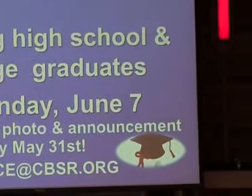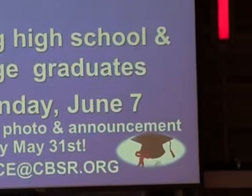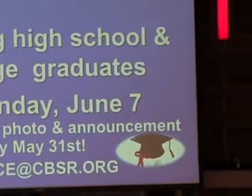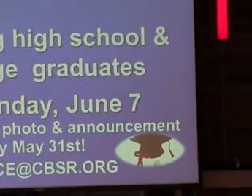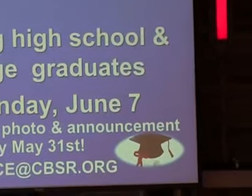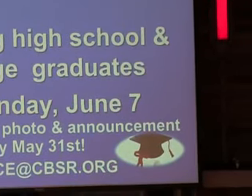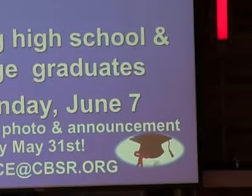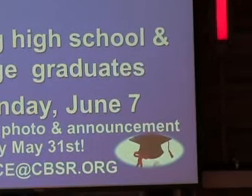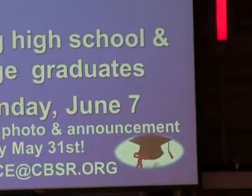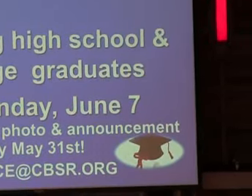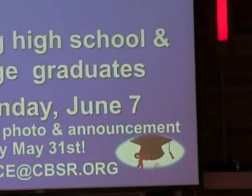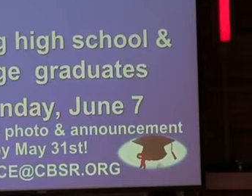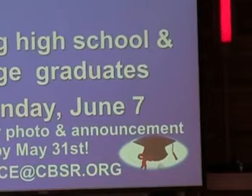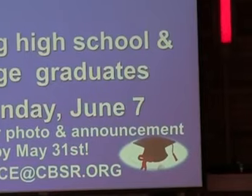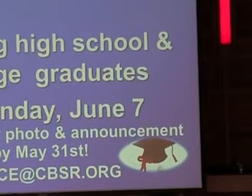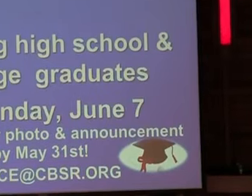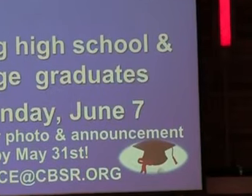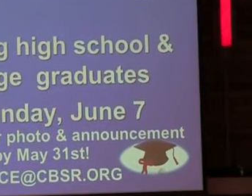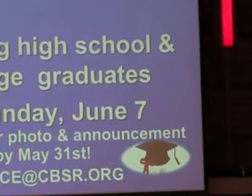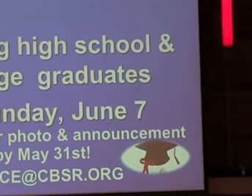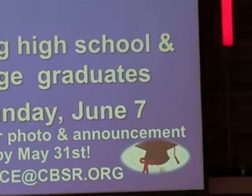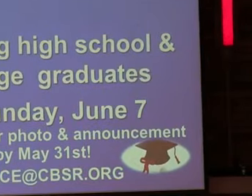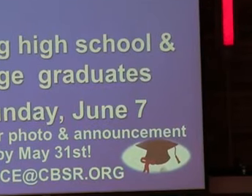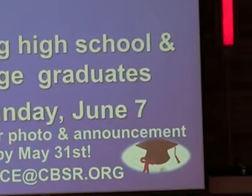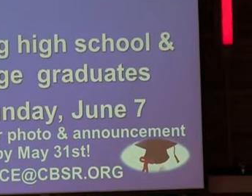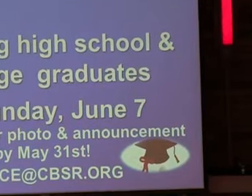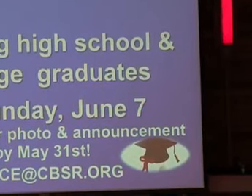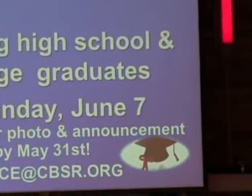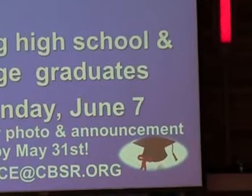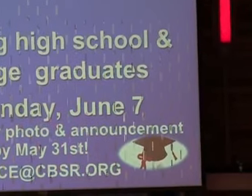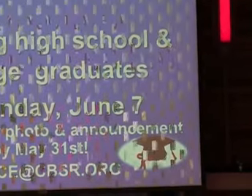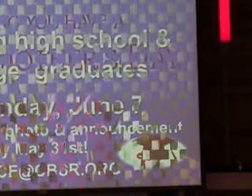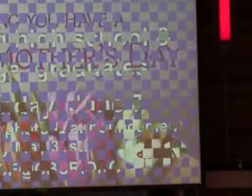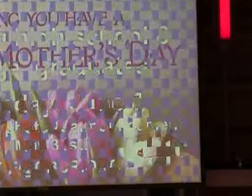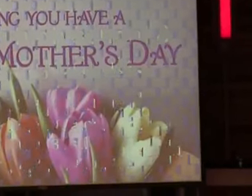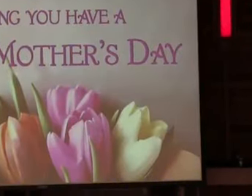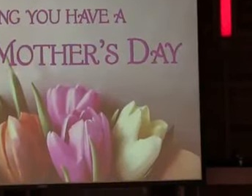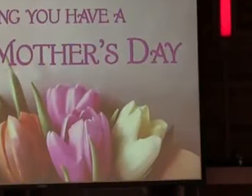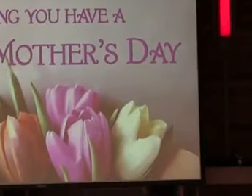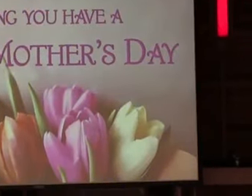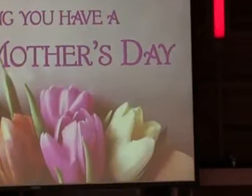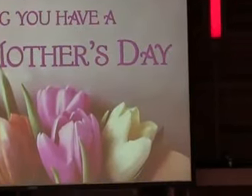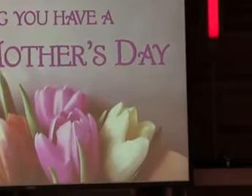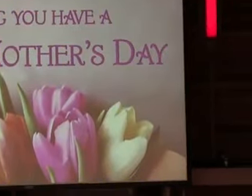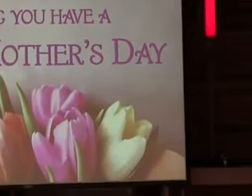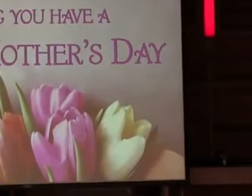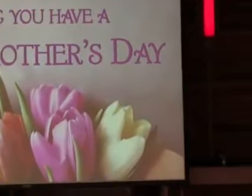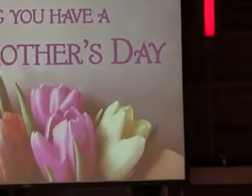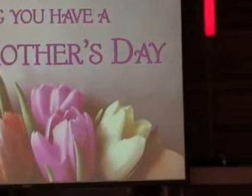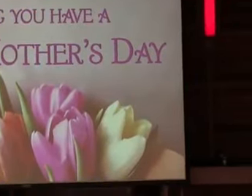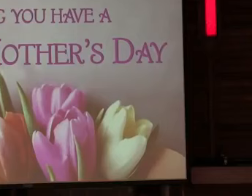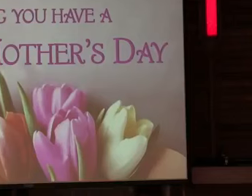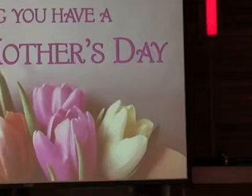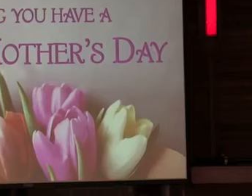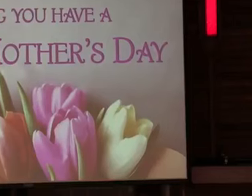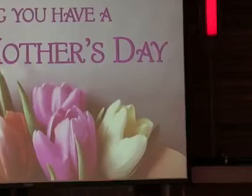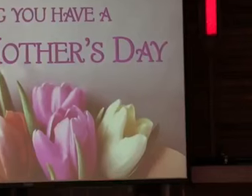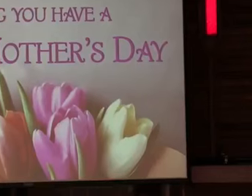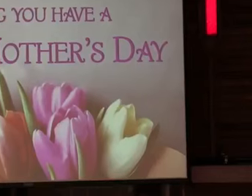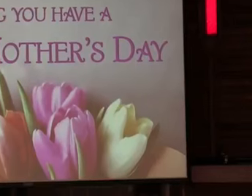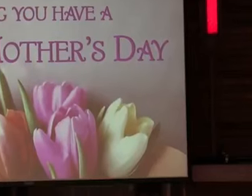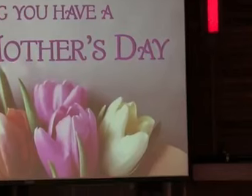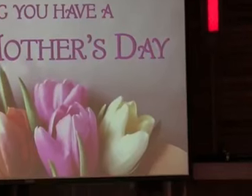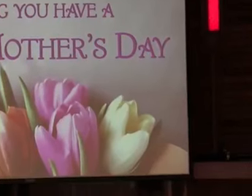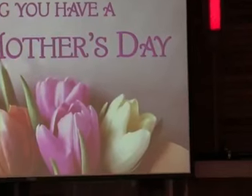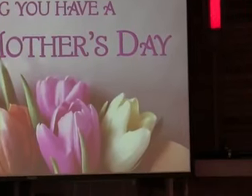honor graduates. And once again, we just want to wish all the mothers a very happy Mother's Day. And God